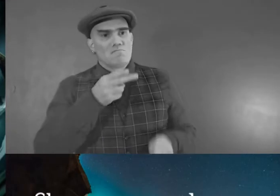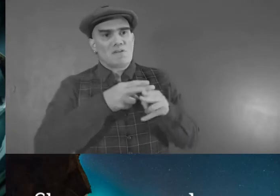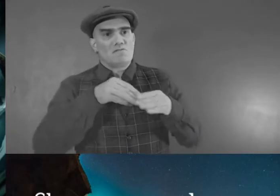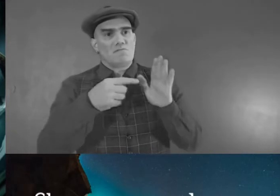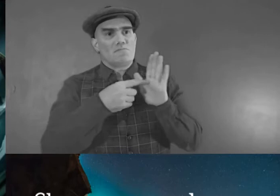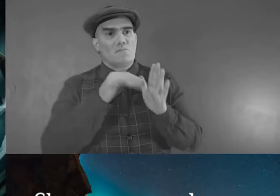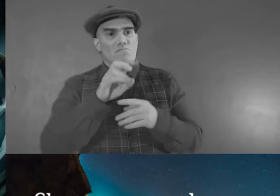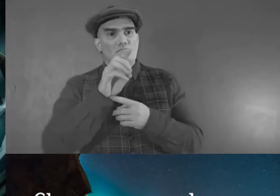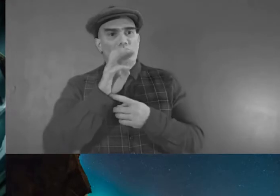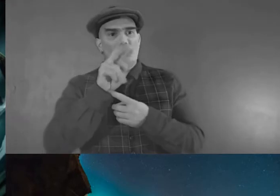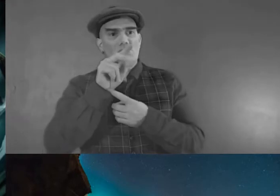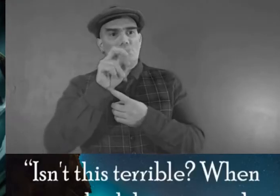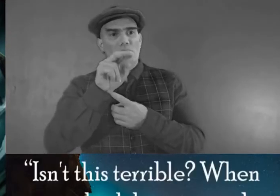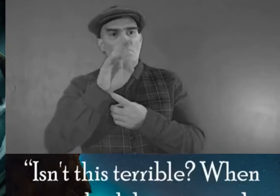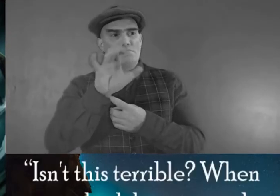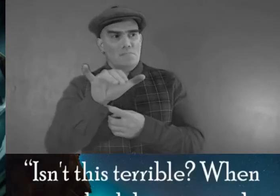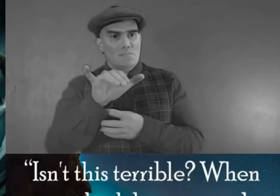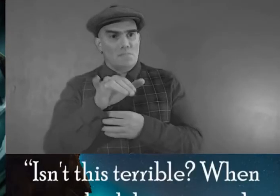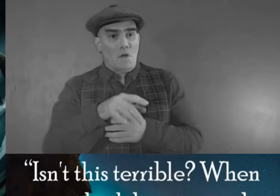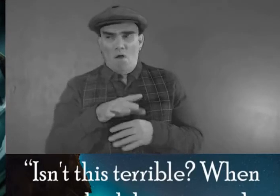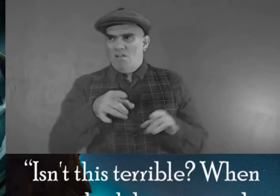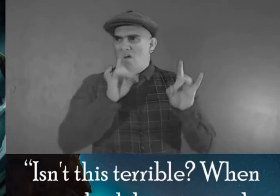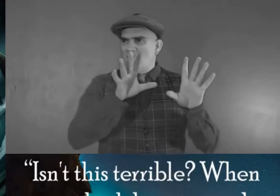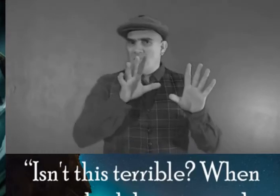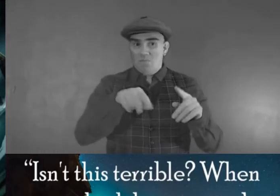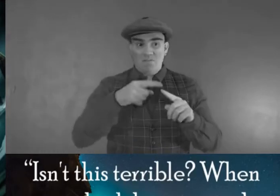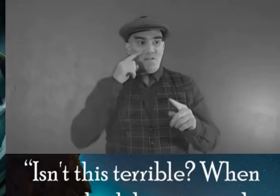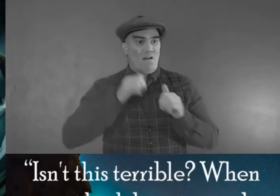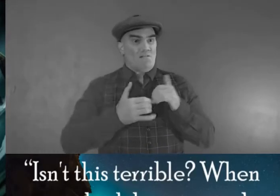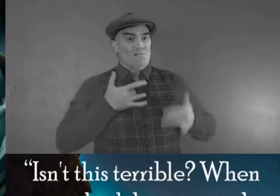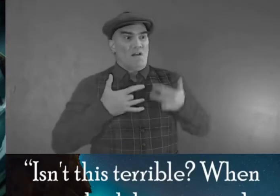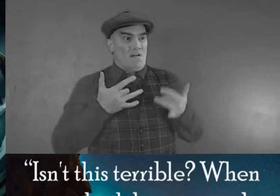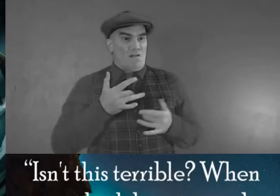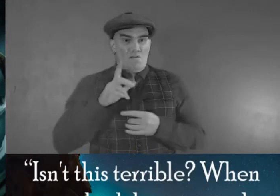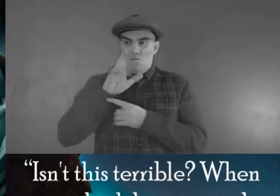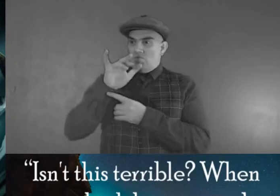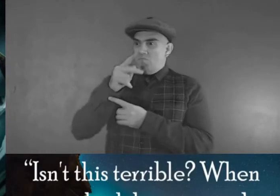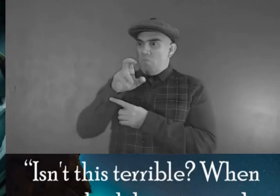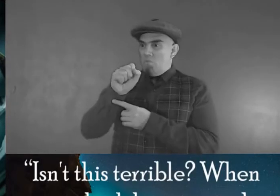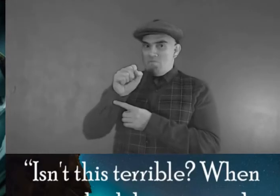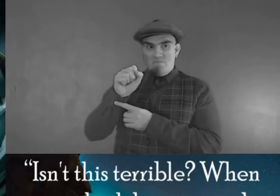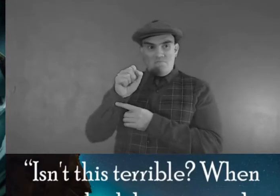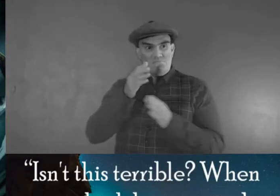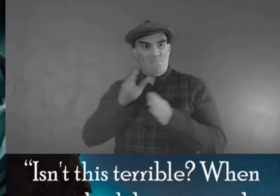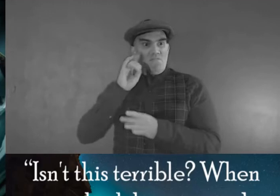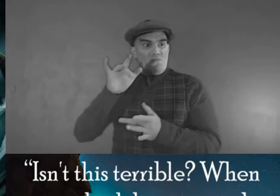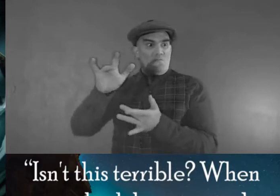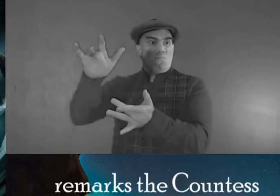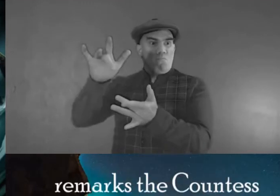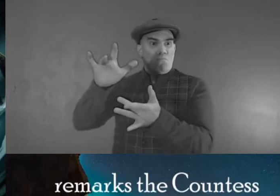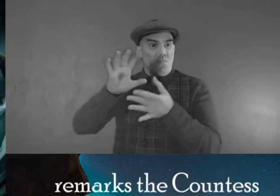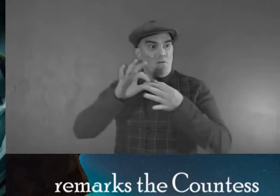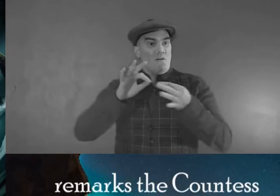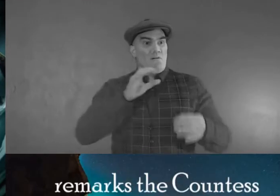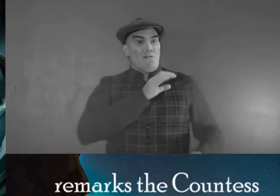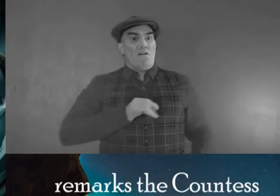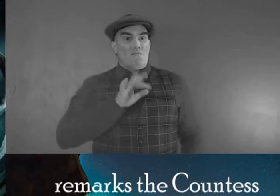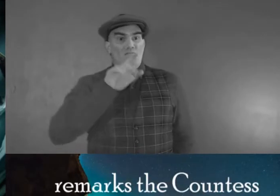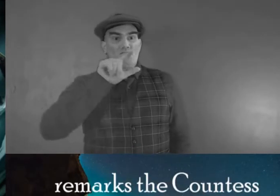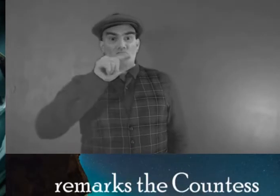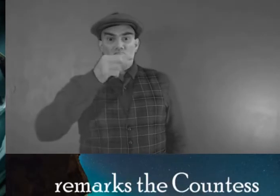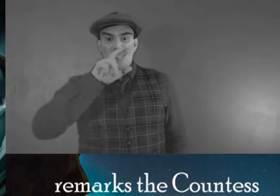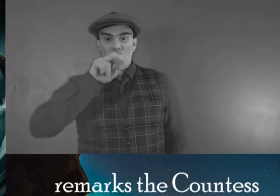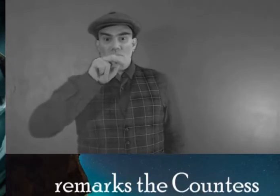an episode of Downton Abbey. Isn't this terrible when you think how excited Lucy Rose was at the prospect? Remarked